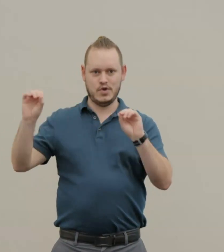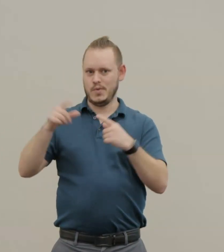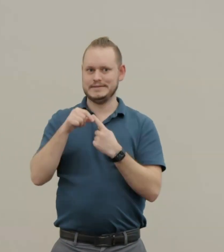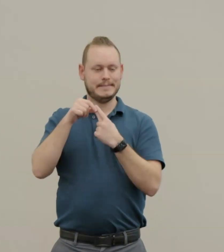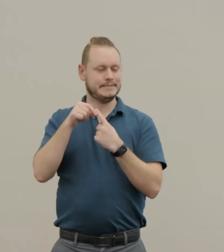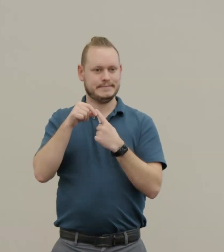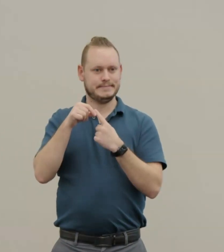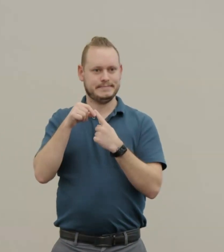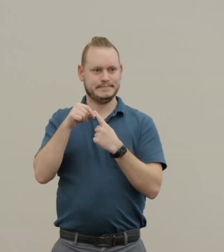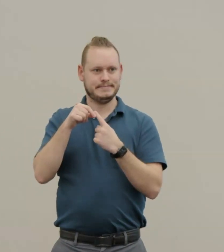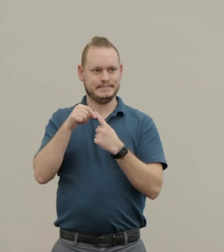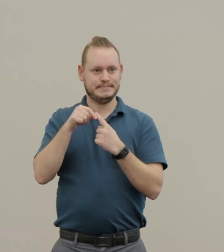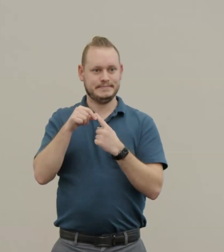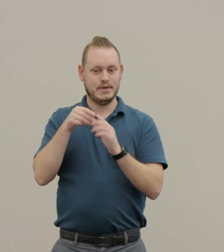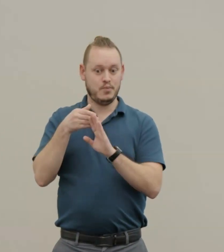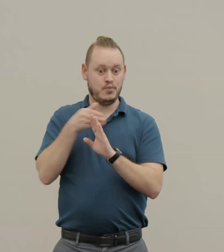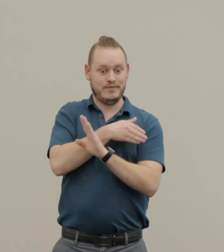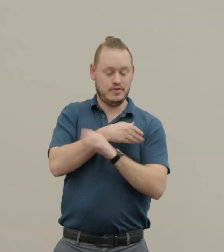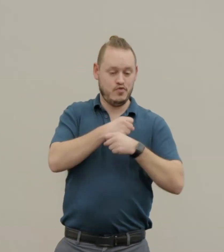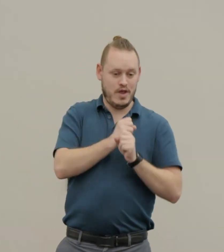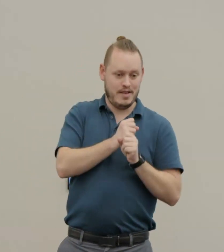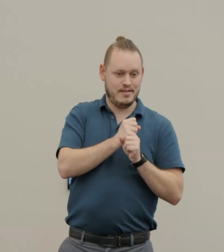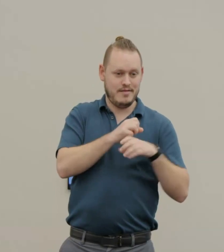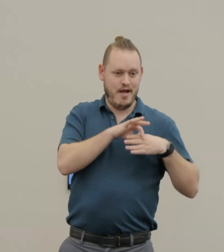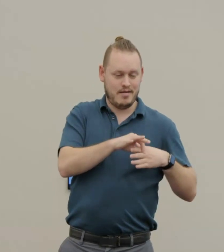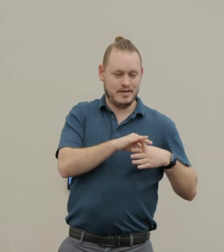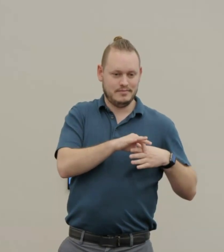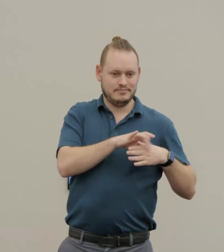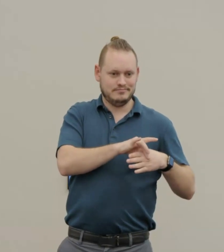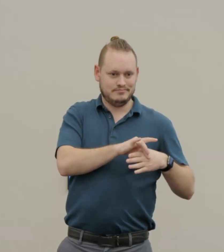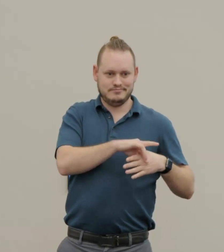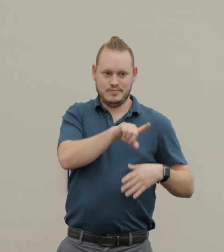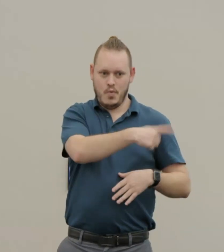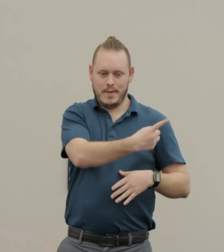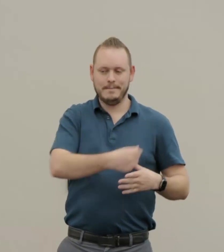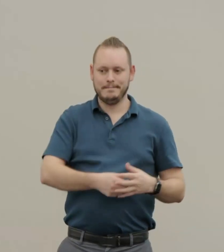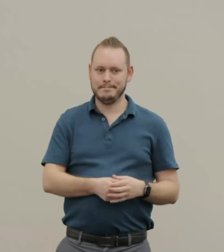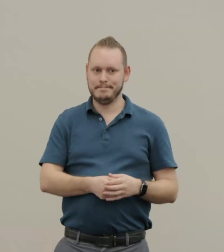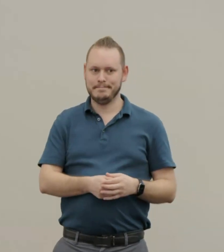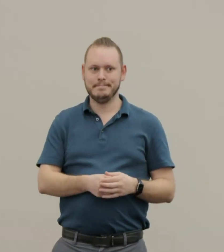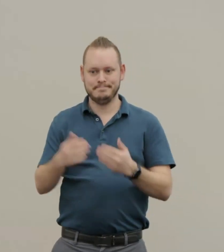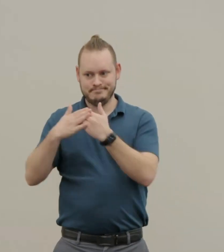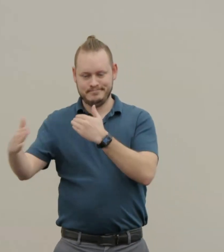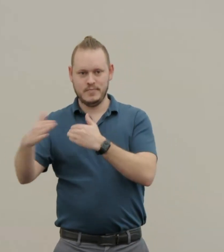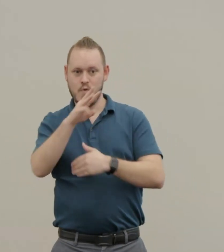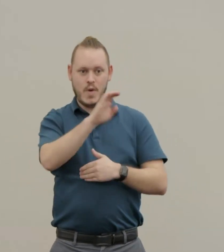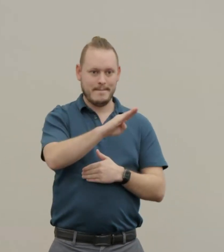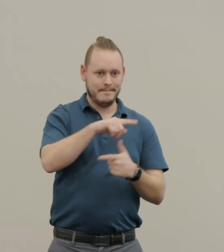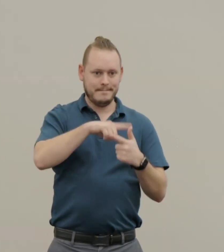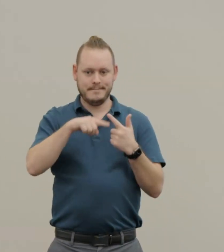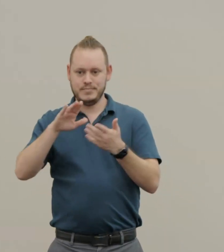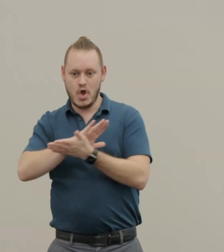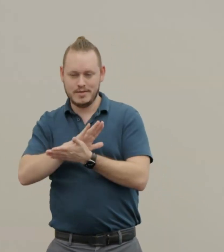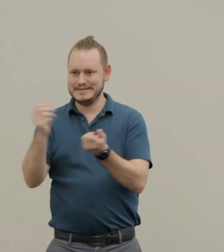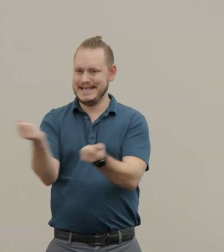exception except for your previously created archived content. So that goes for web, that goes for documents,